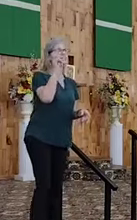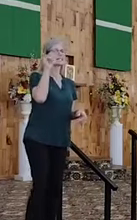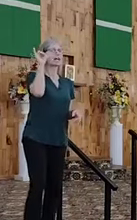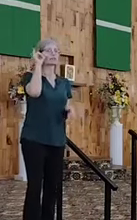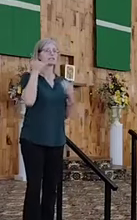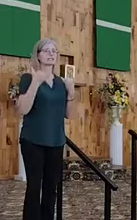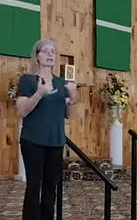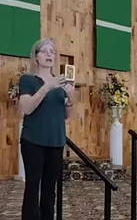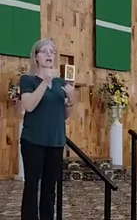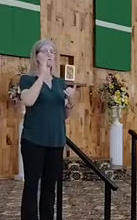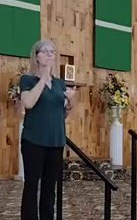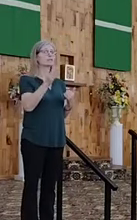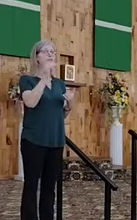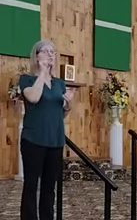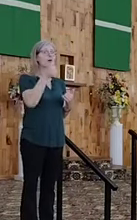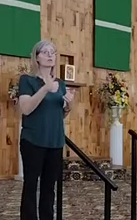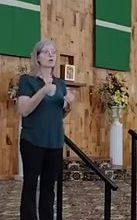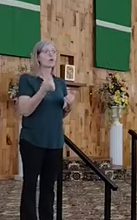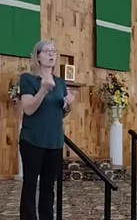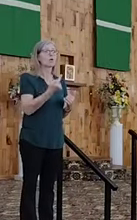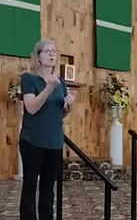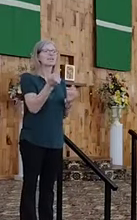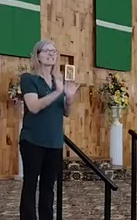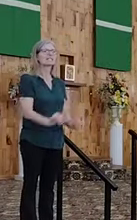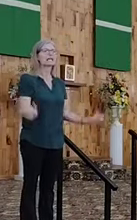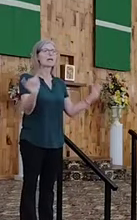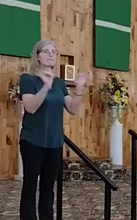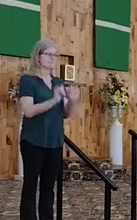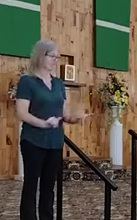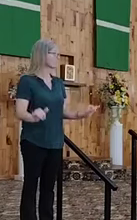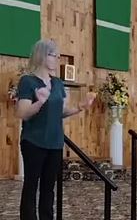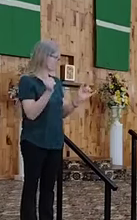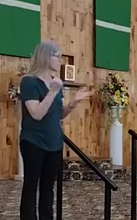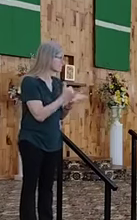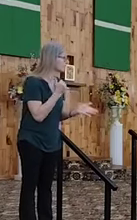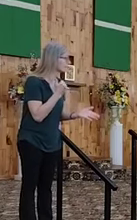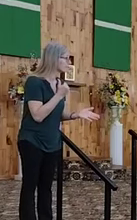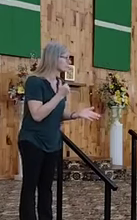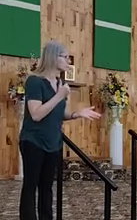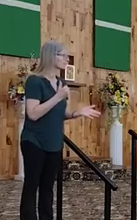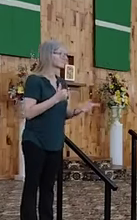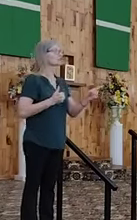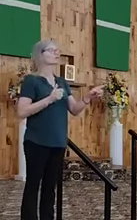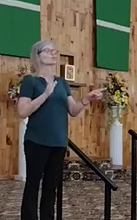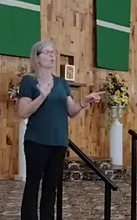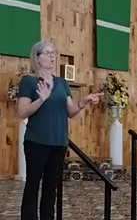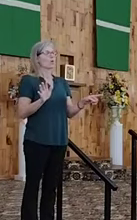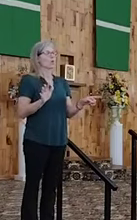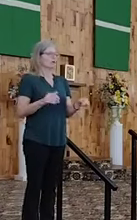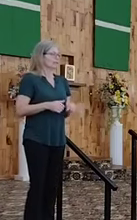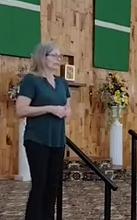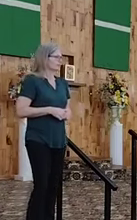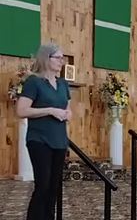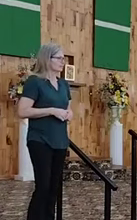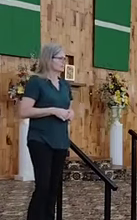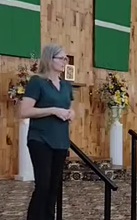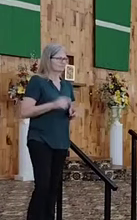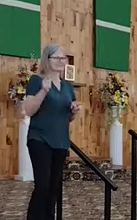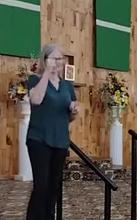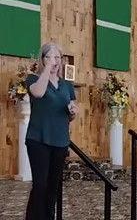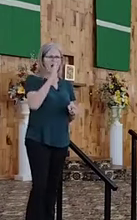who he shall be tomorrow is always the same. Amen? Amen. And so we are dealing, my dear friends, with God who is perfect.